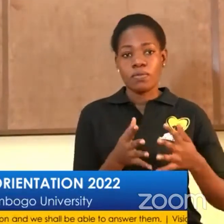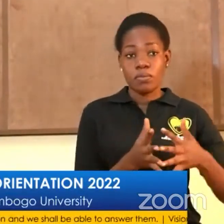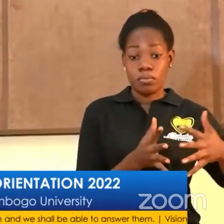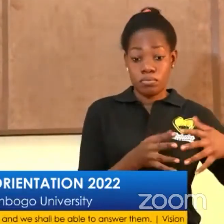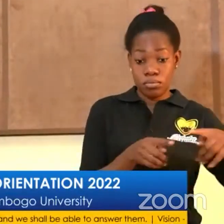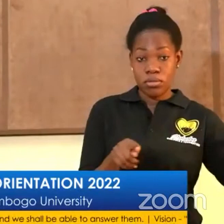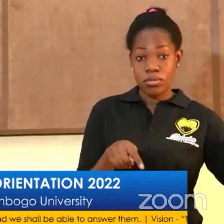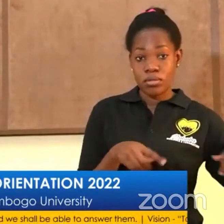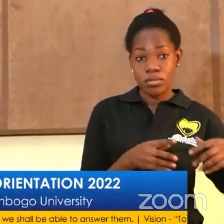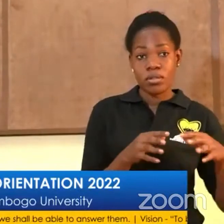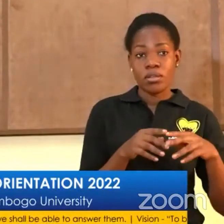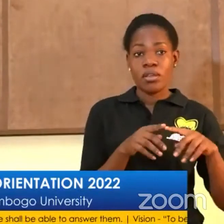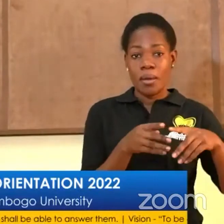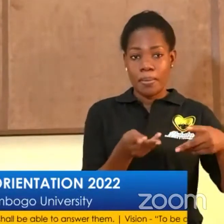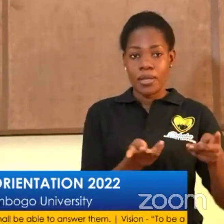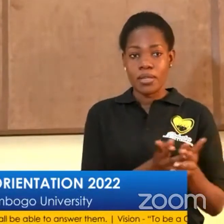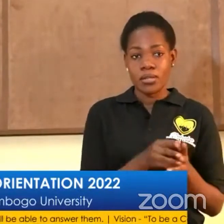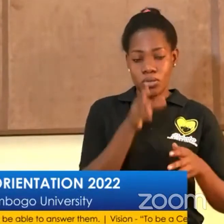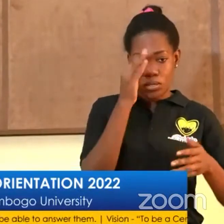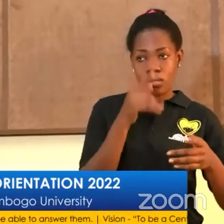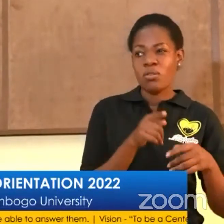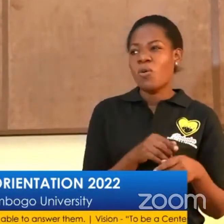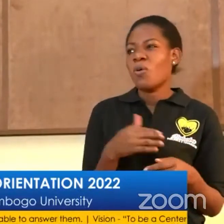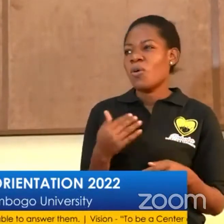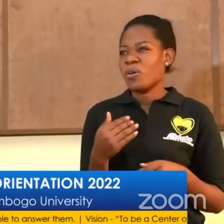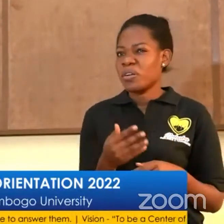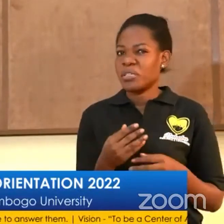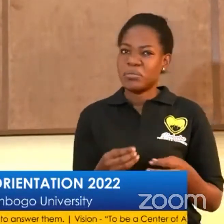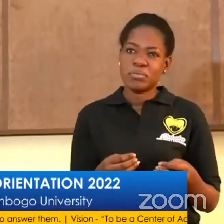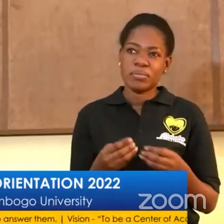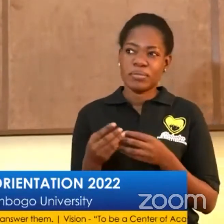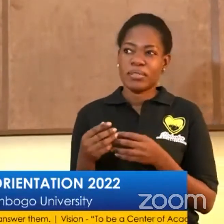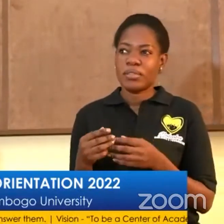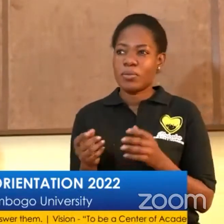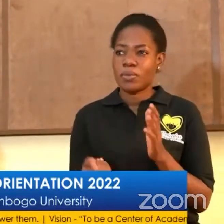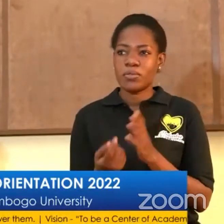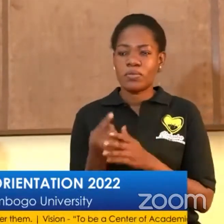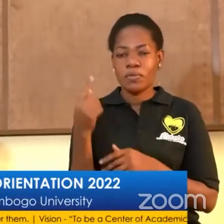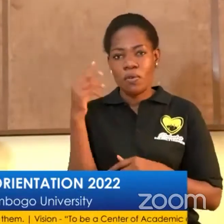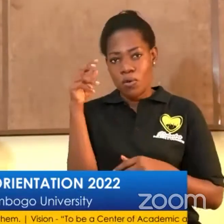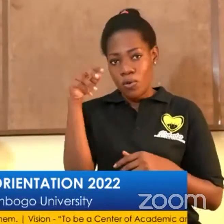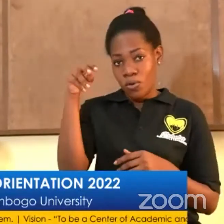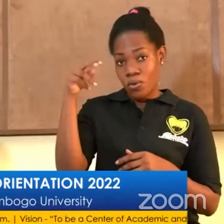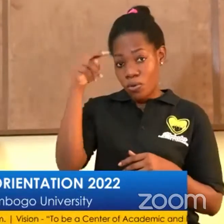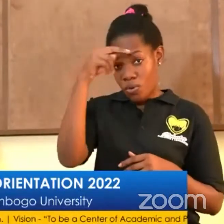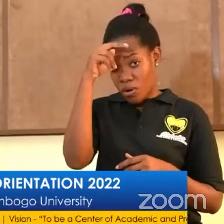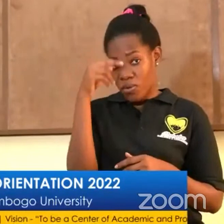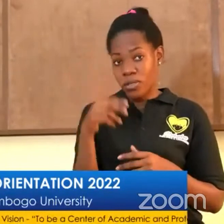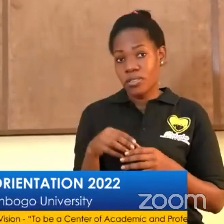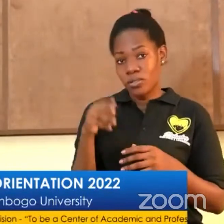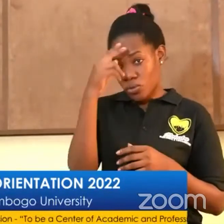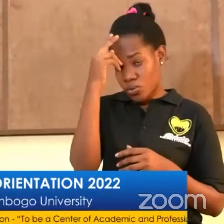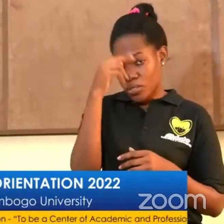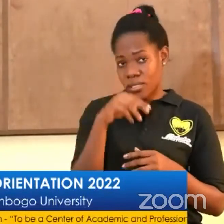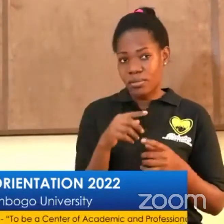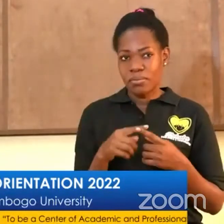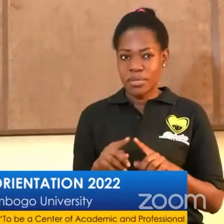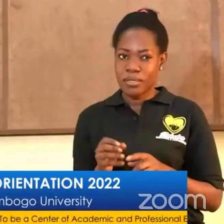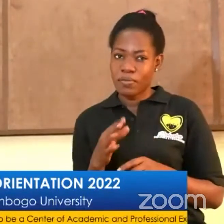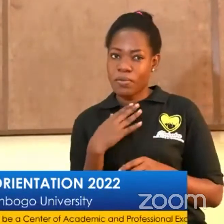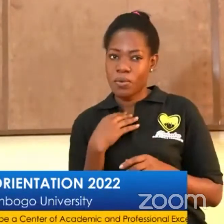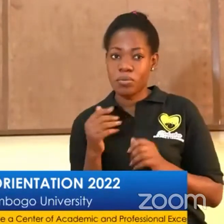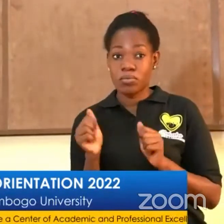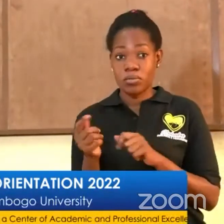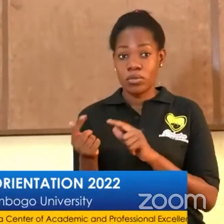mainly applies for graduate students, but also if you want, you can come. That space is there for you. We also